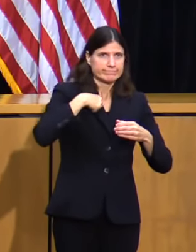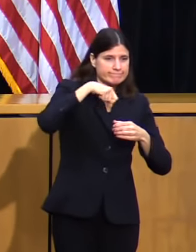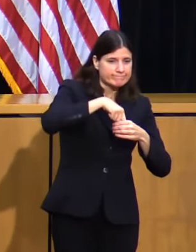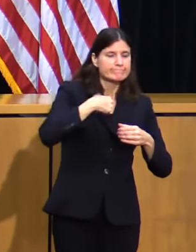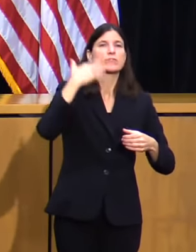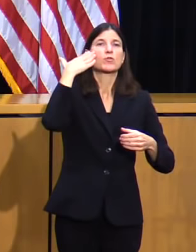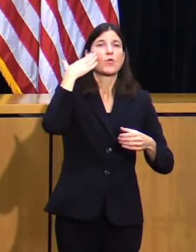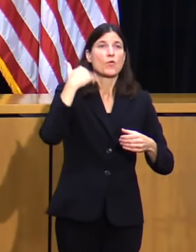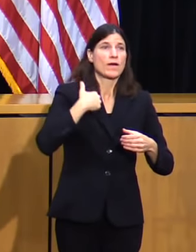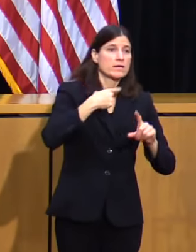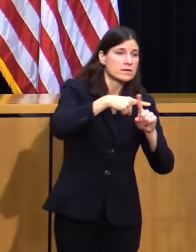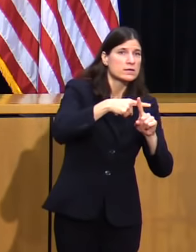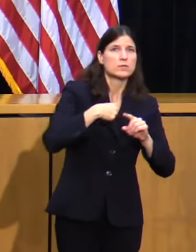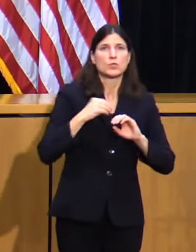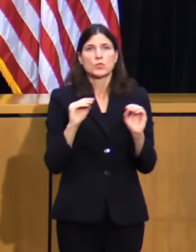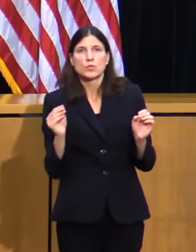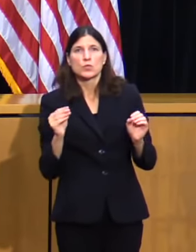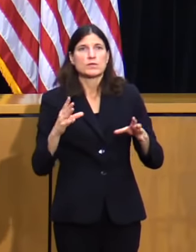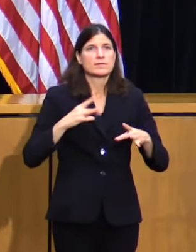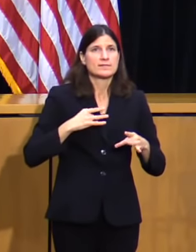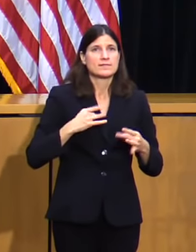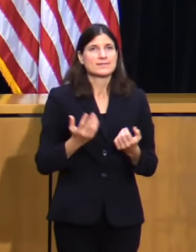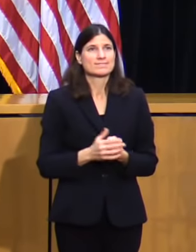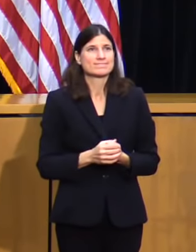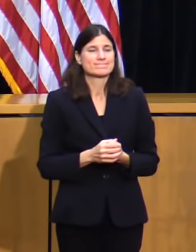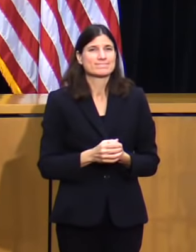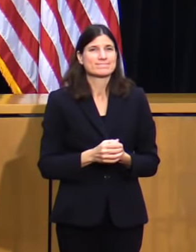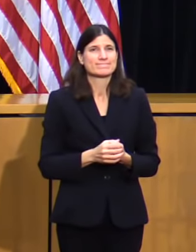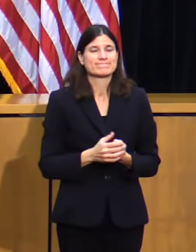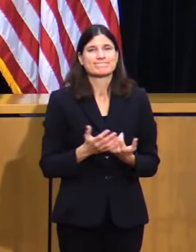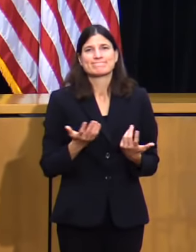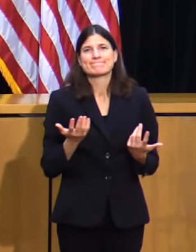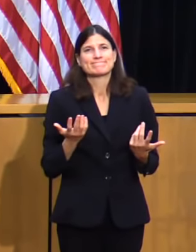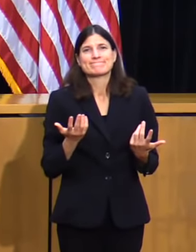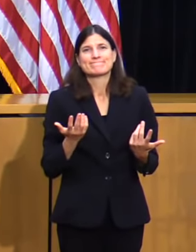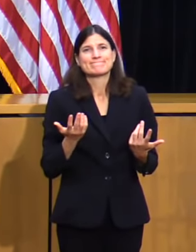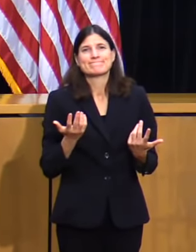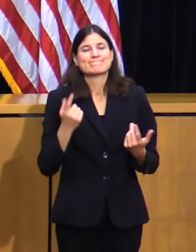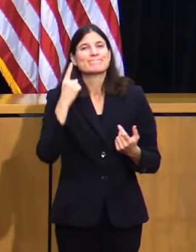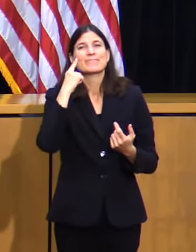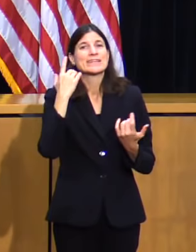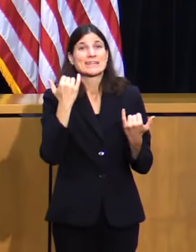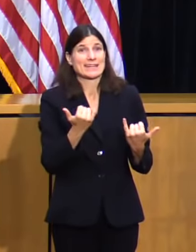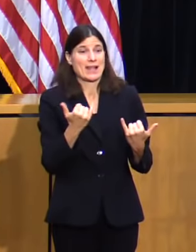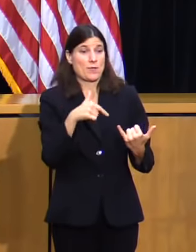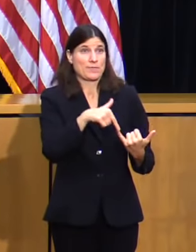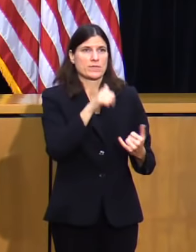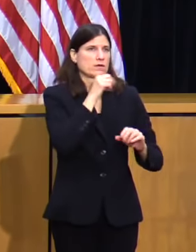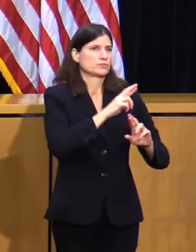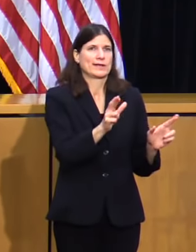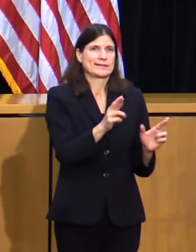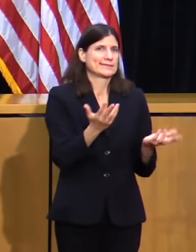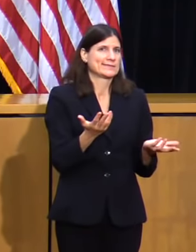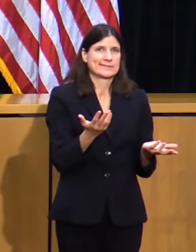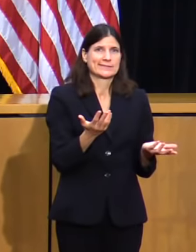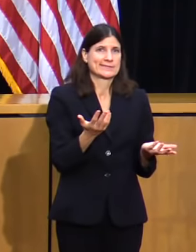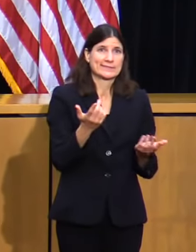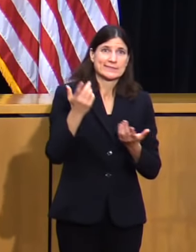that type of thing. But once you get past the point of the Fed purchase and the Fed